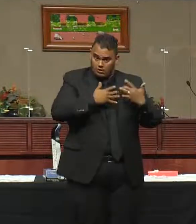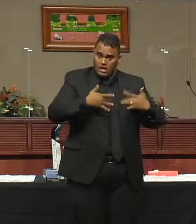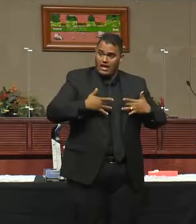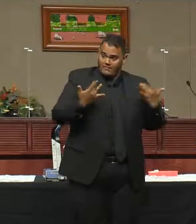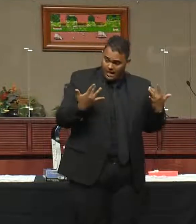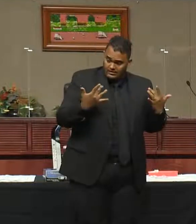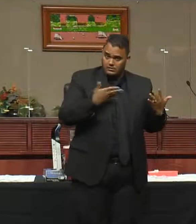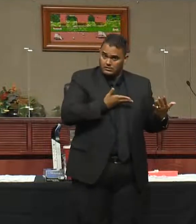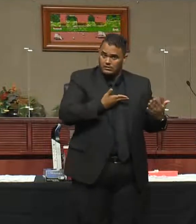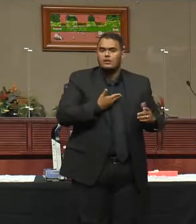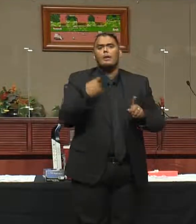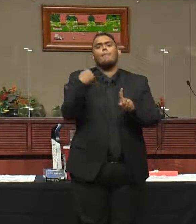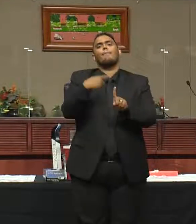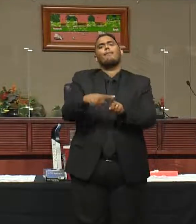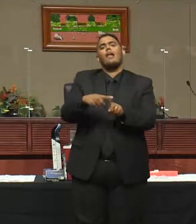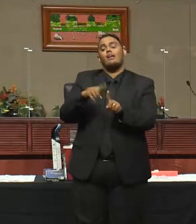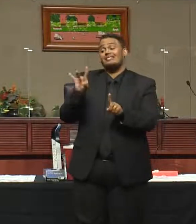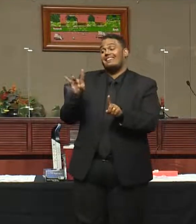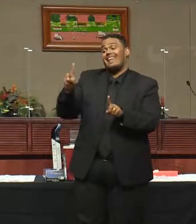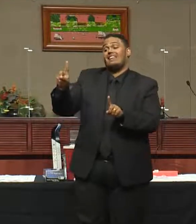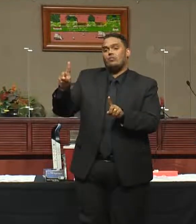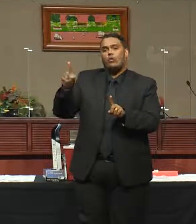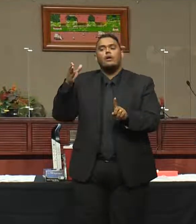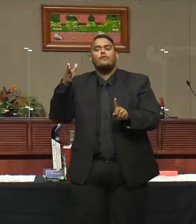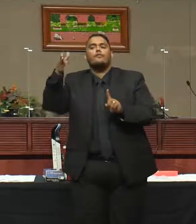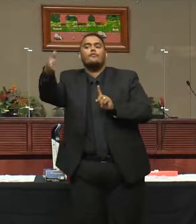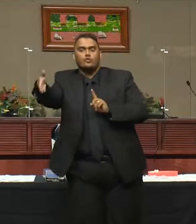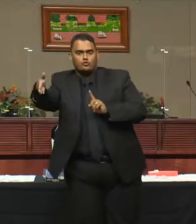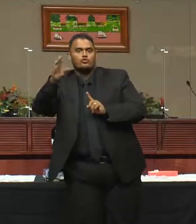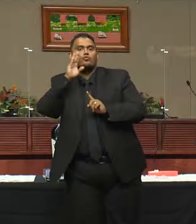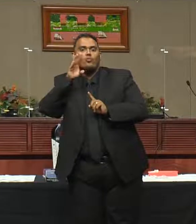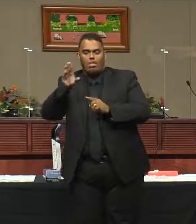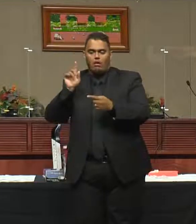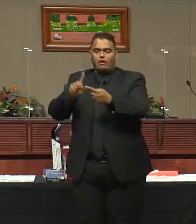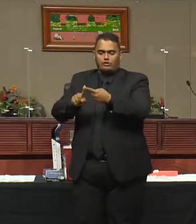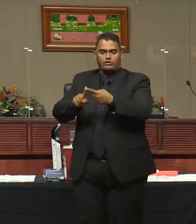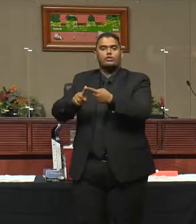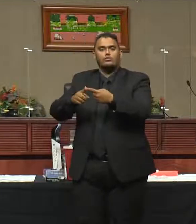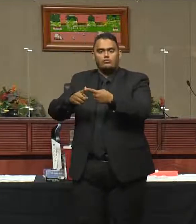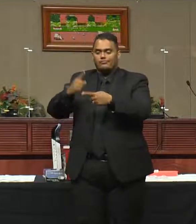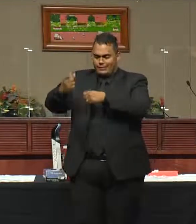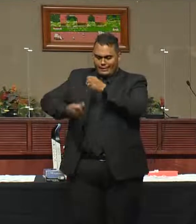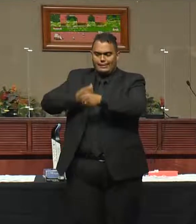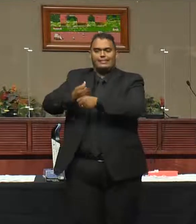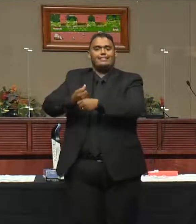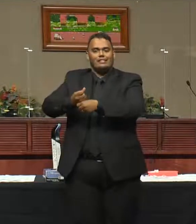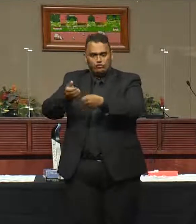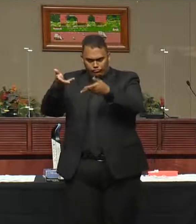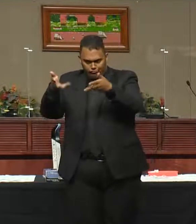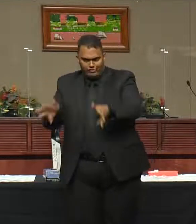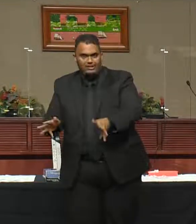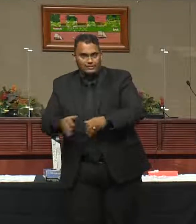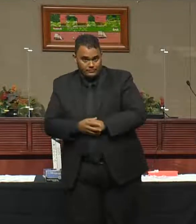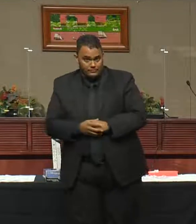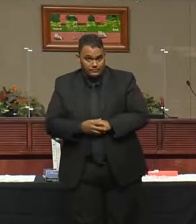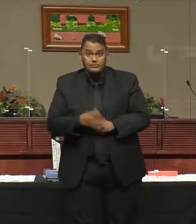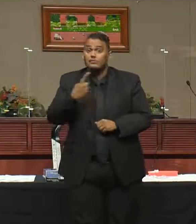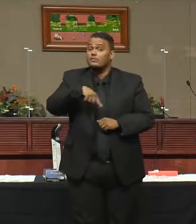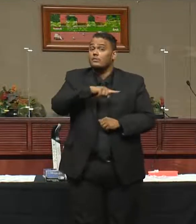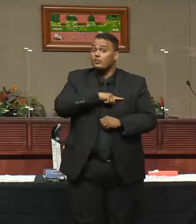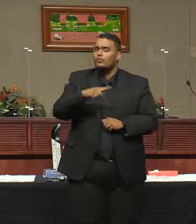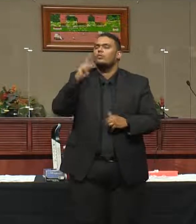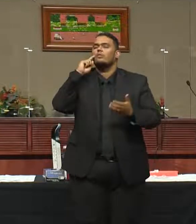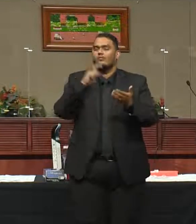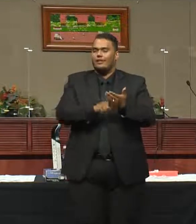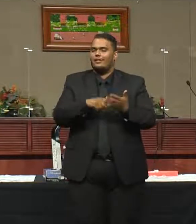another 81 booked now through the end of the year. We do recognize that all of those who helped make Orlando